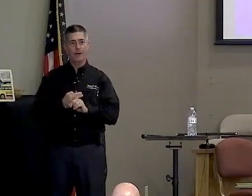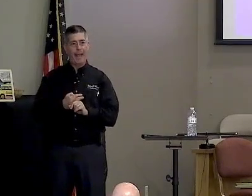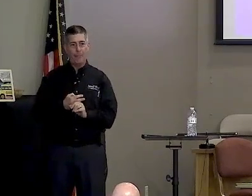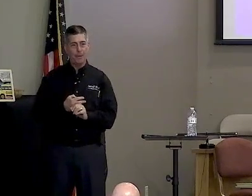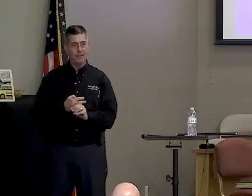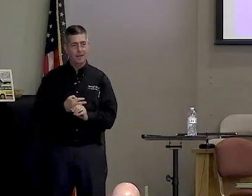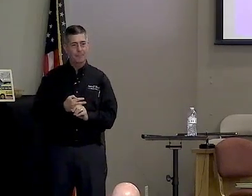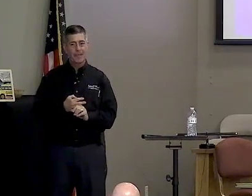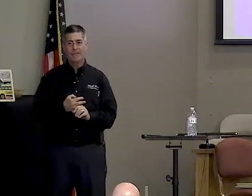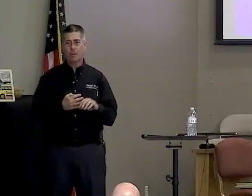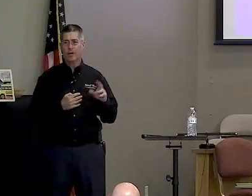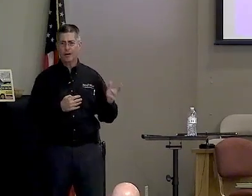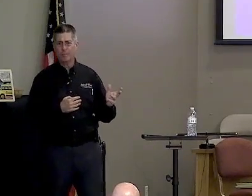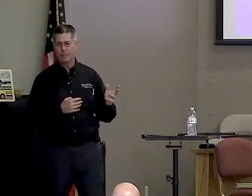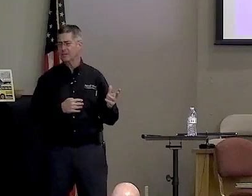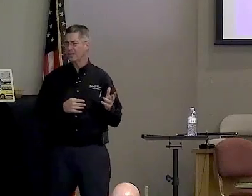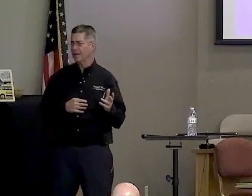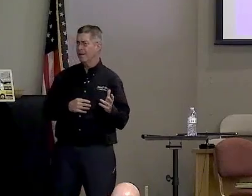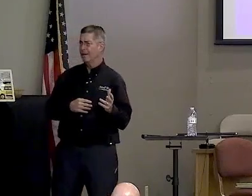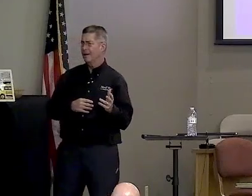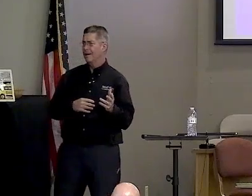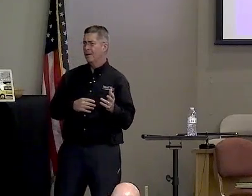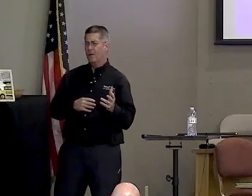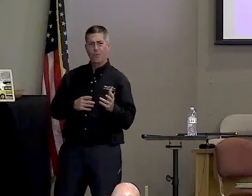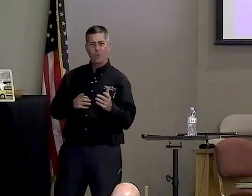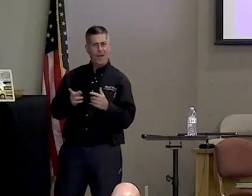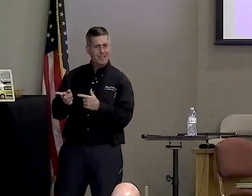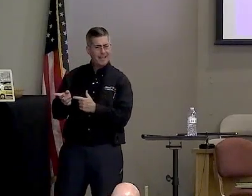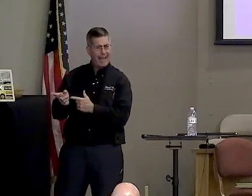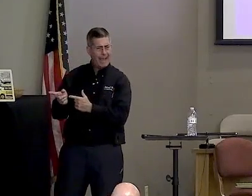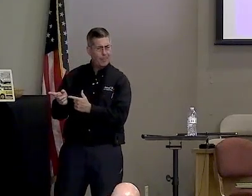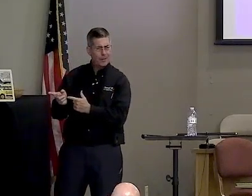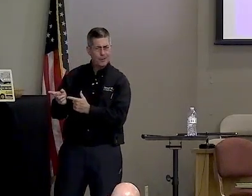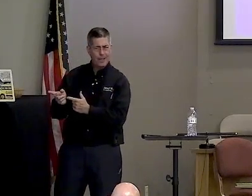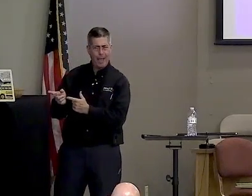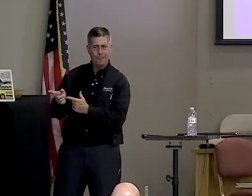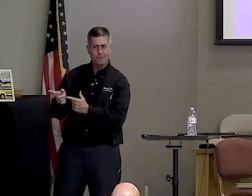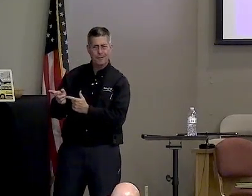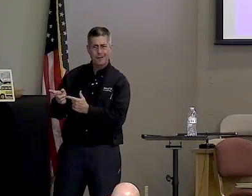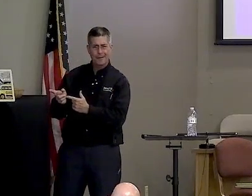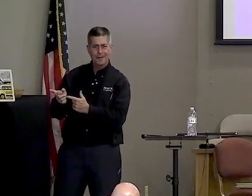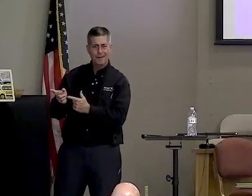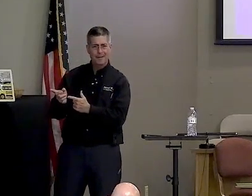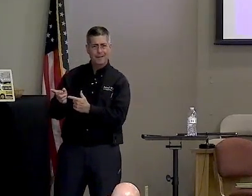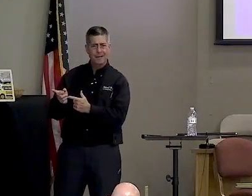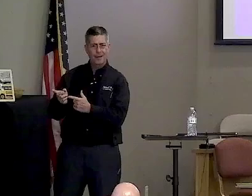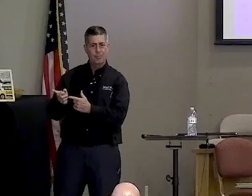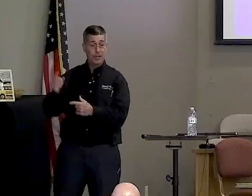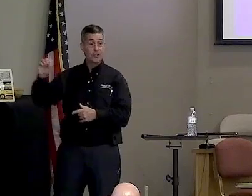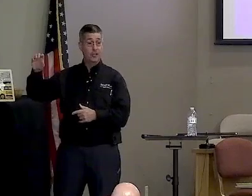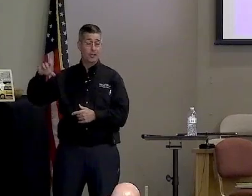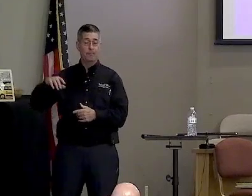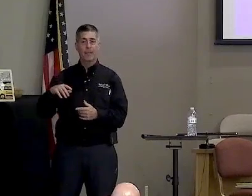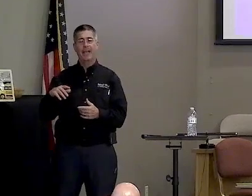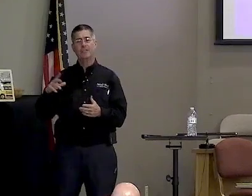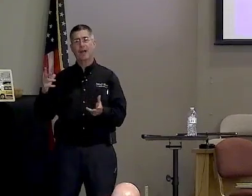happened. And they were hearing people that said, why is he happy they're deaf? Because he's not